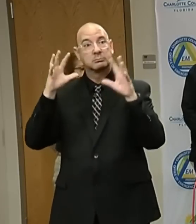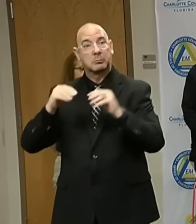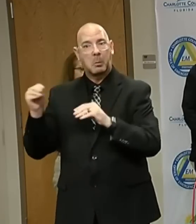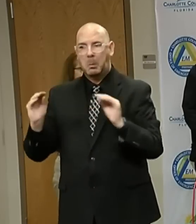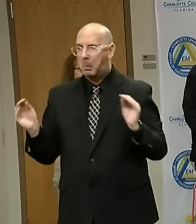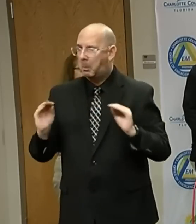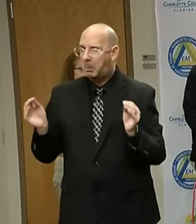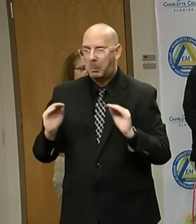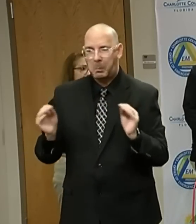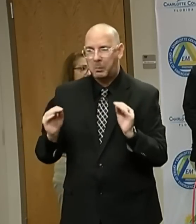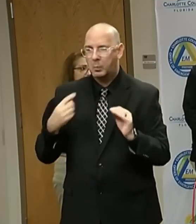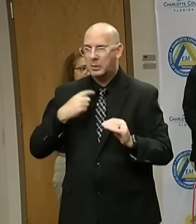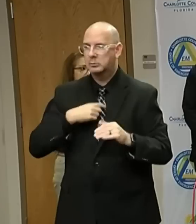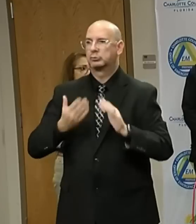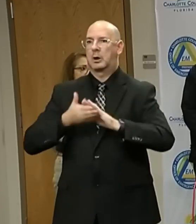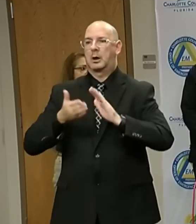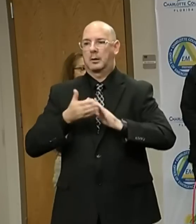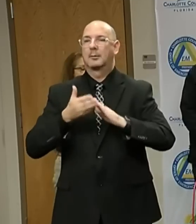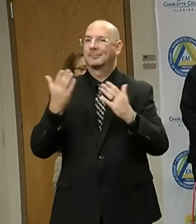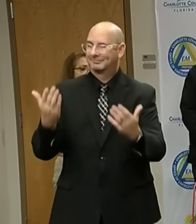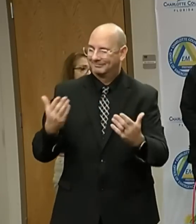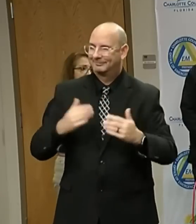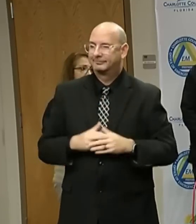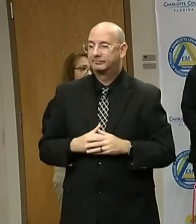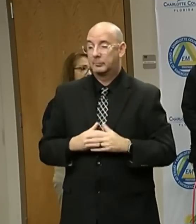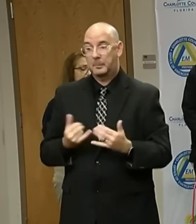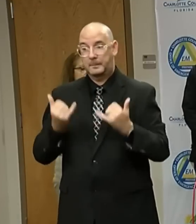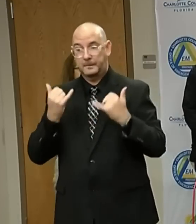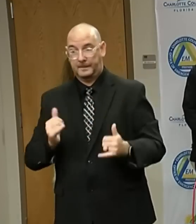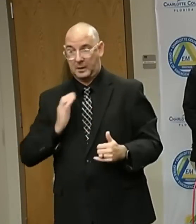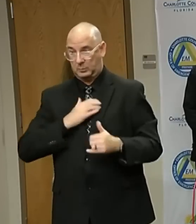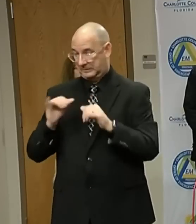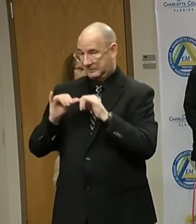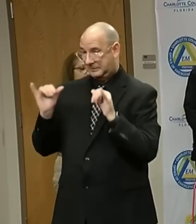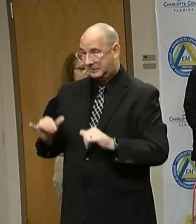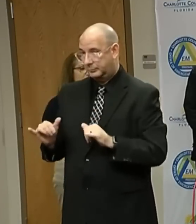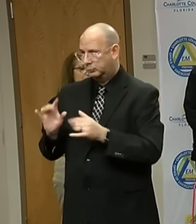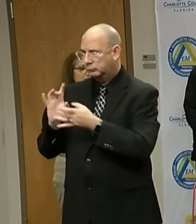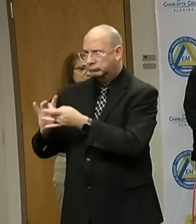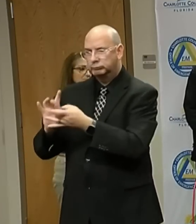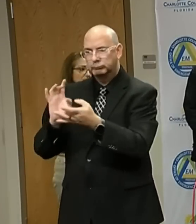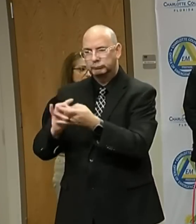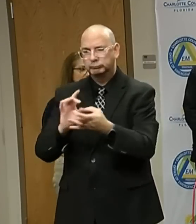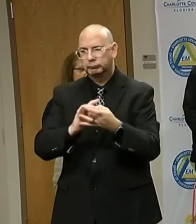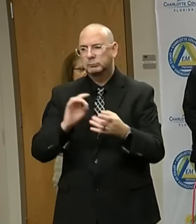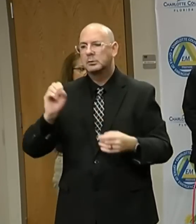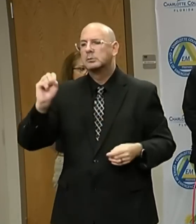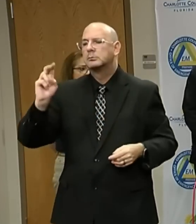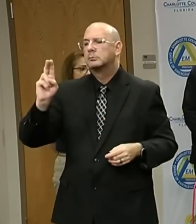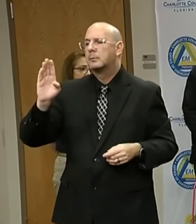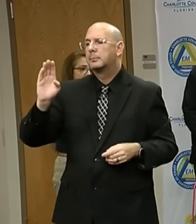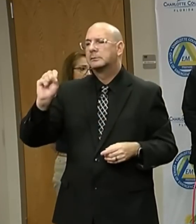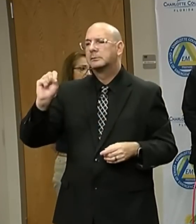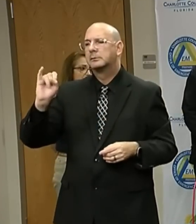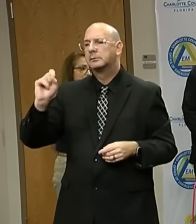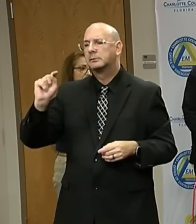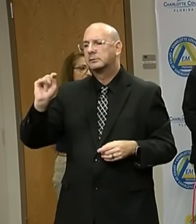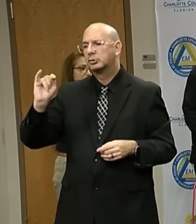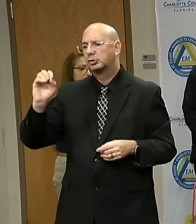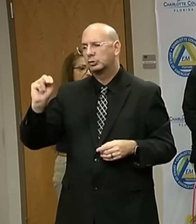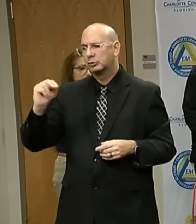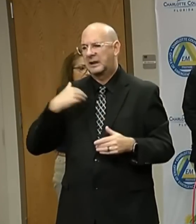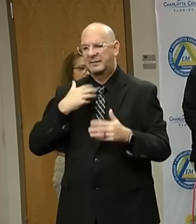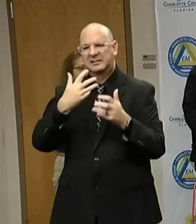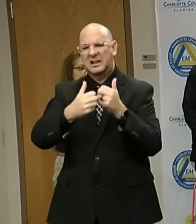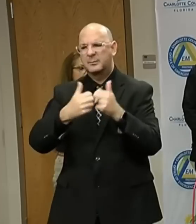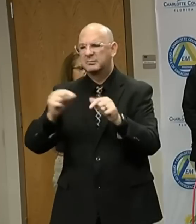We are now in the process of getting the distribution system back up and the substations that had flying debris go into them cleared out so we can get